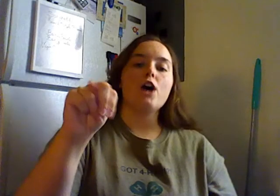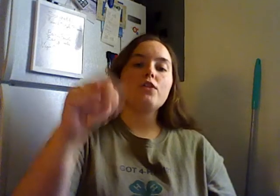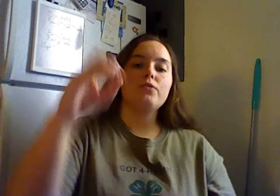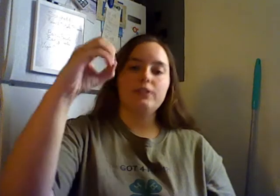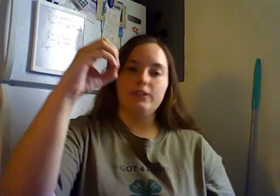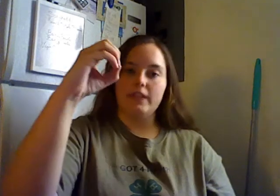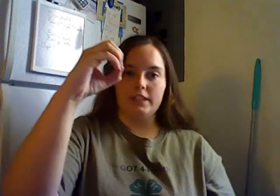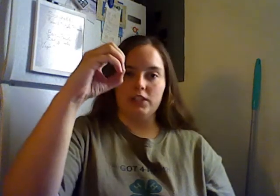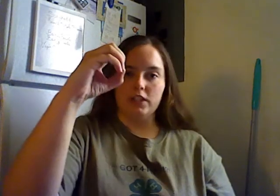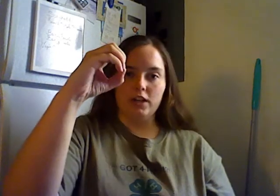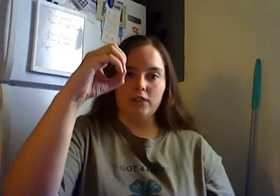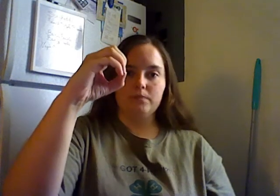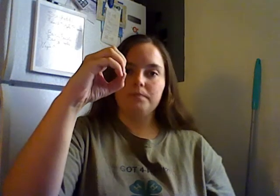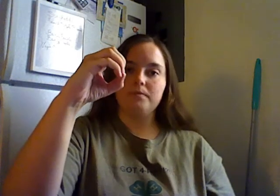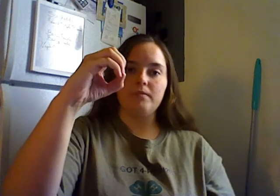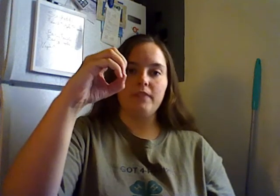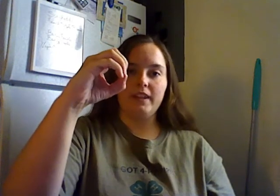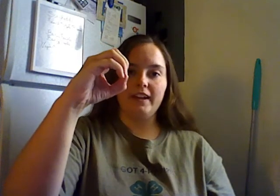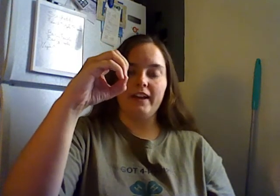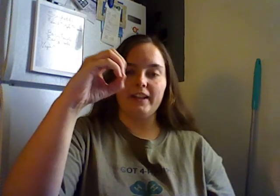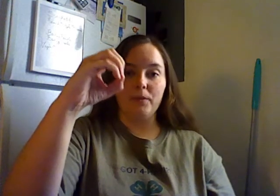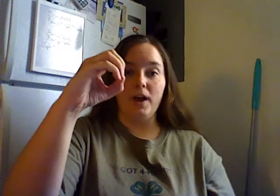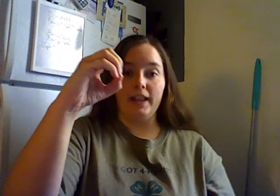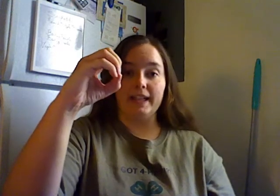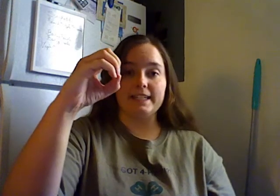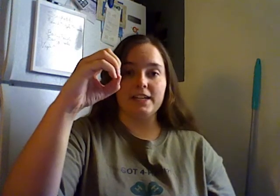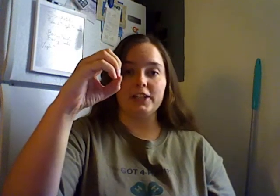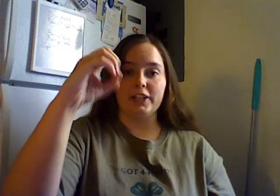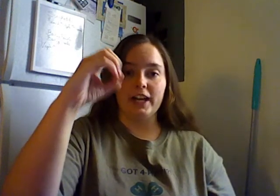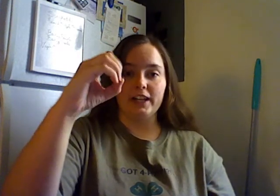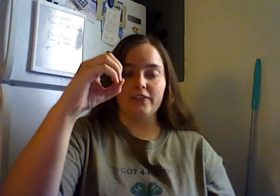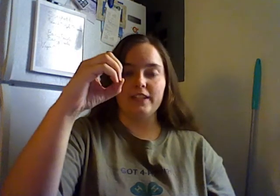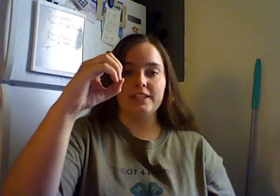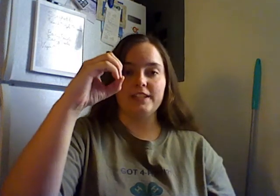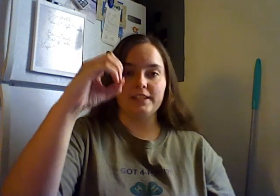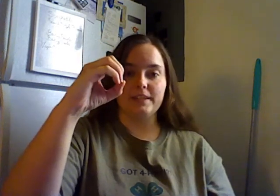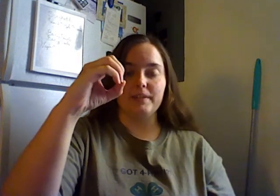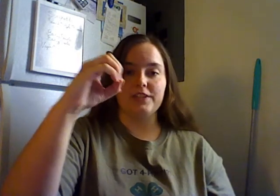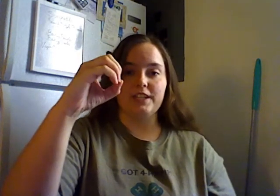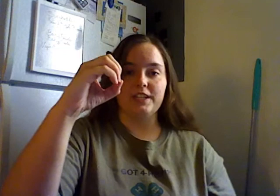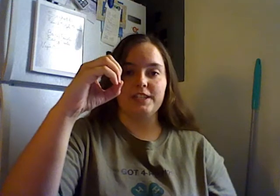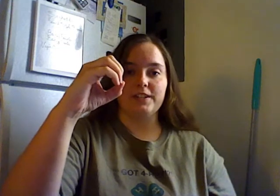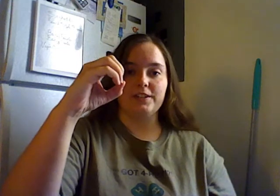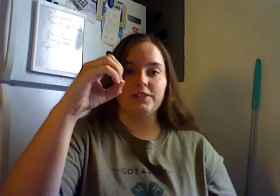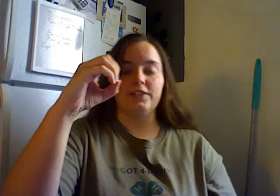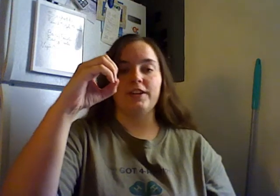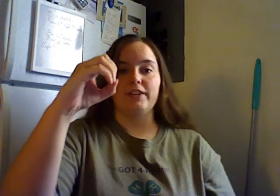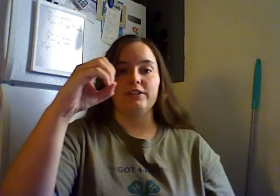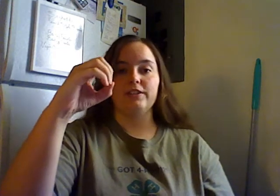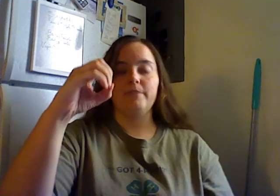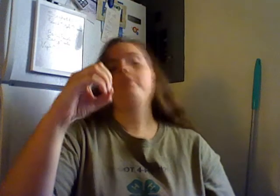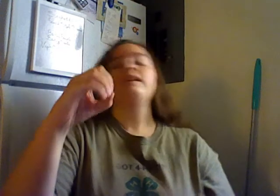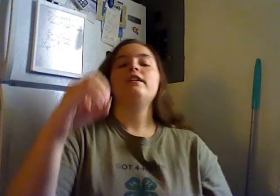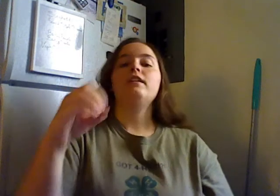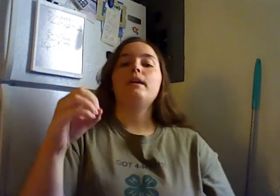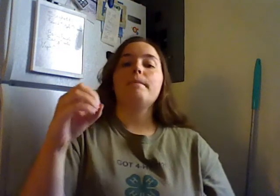O is the letter O. Like I said earlier, I love these. Some of these are the easiest letters to learn ever.